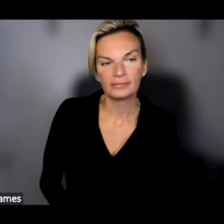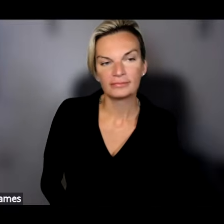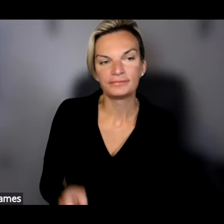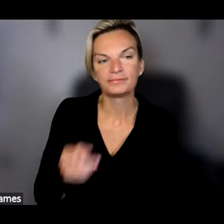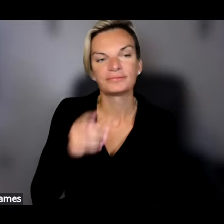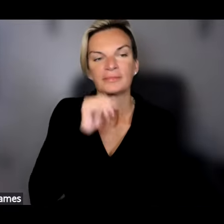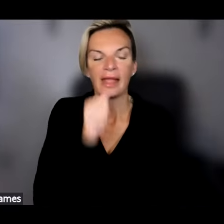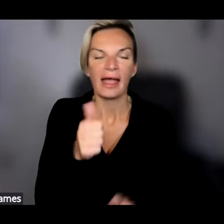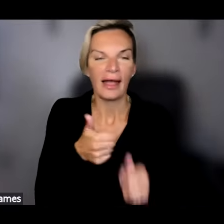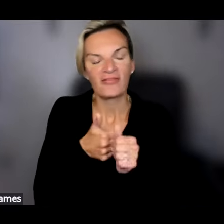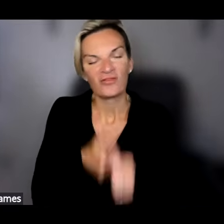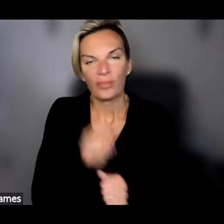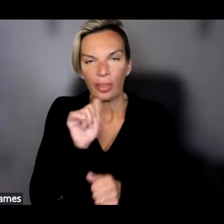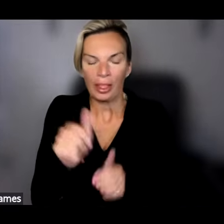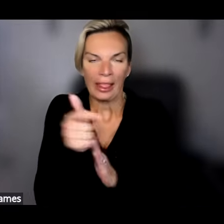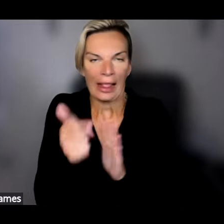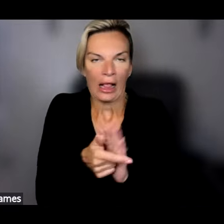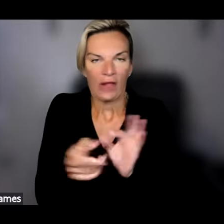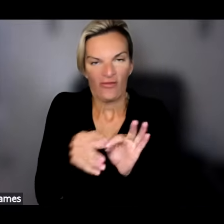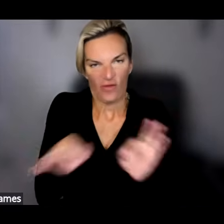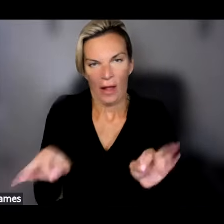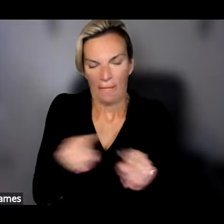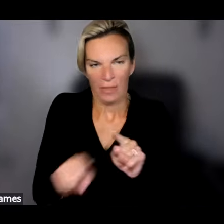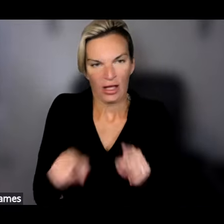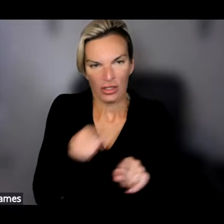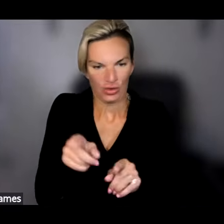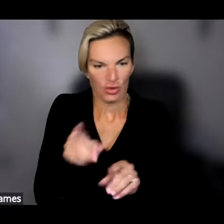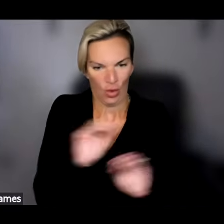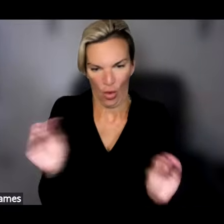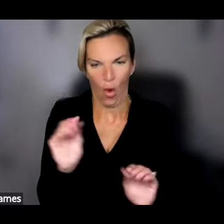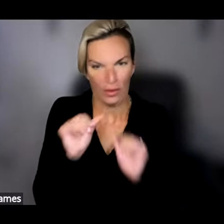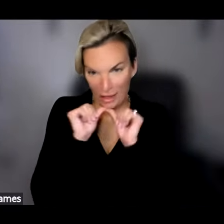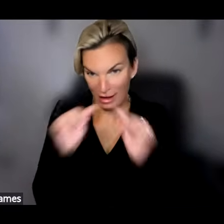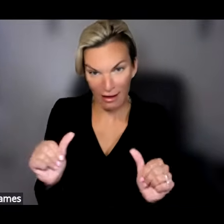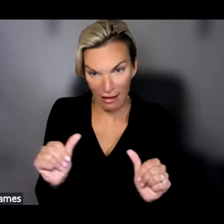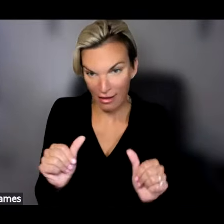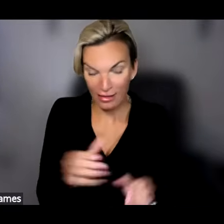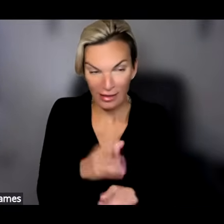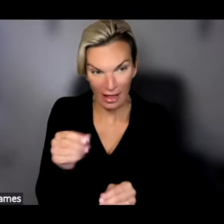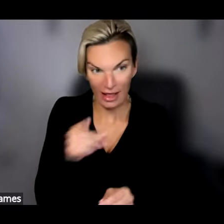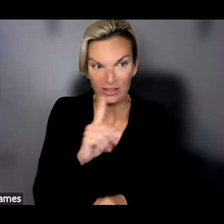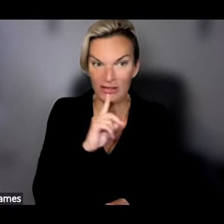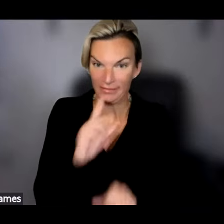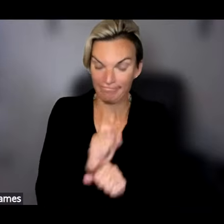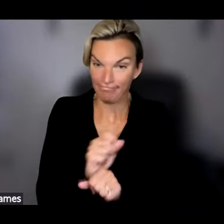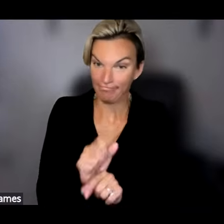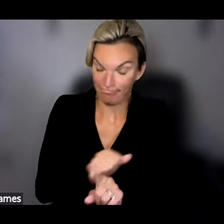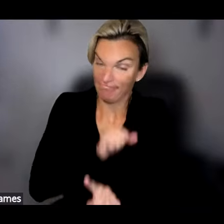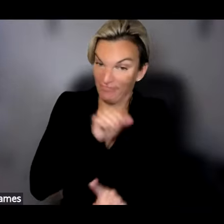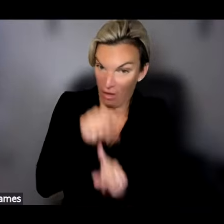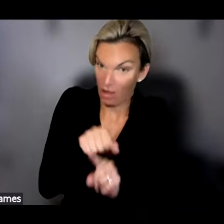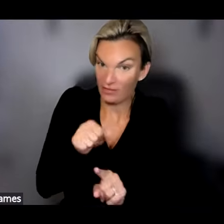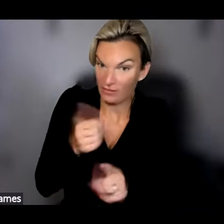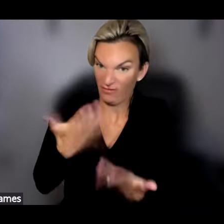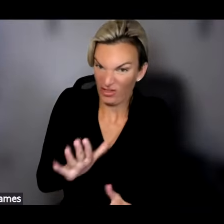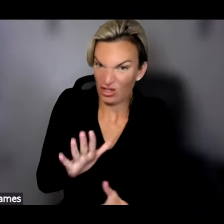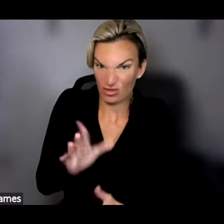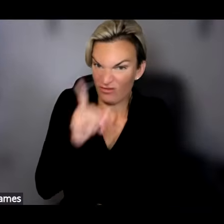4, she yeah. didn't deny. And as to those 2, she admitted conduct, which is falsification. Yeah. Okay. Thank you.